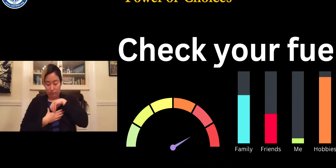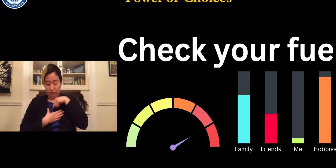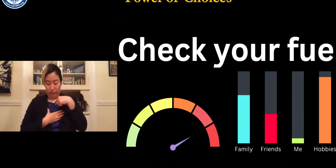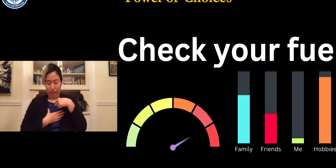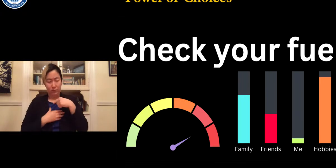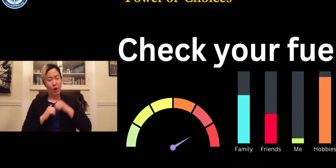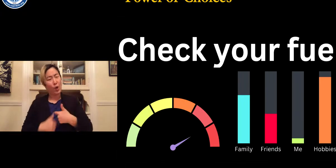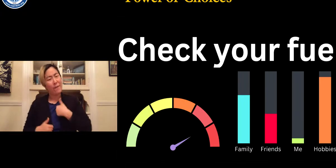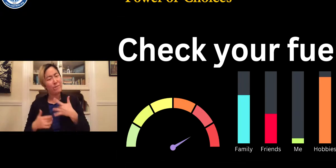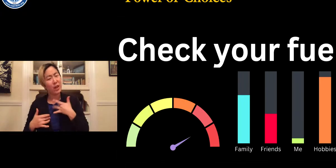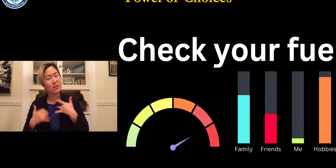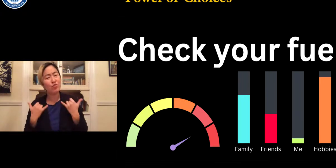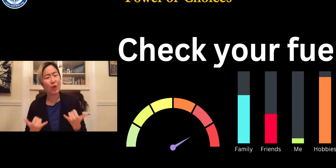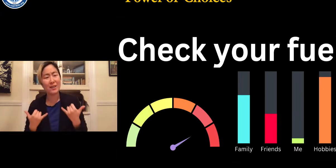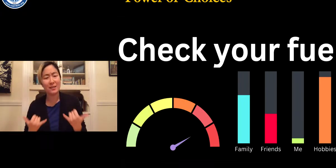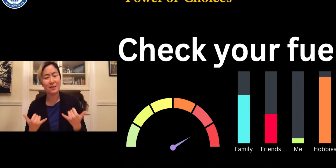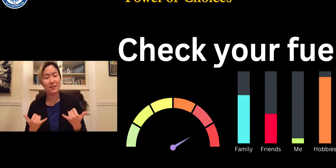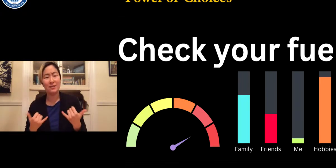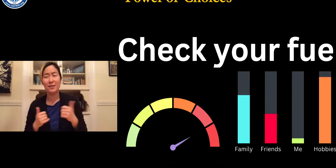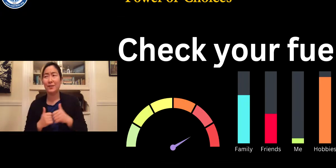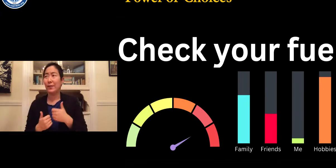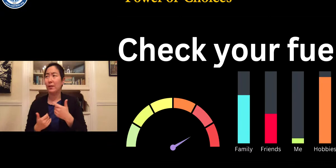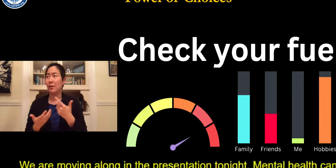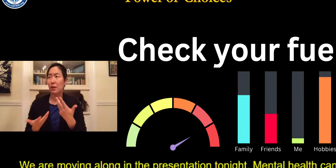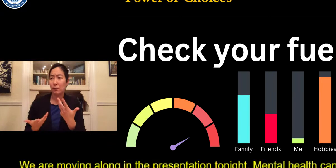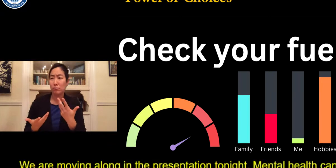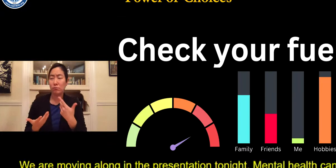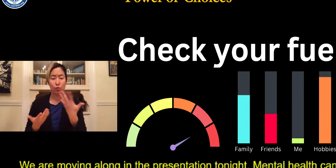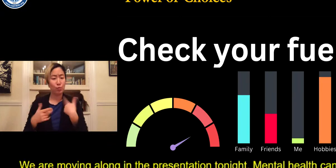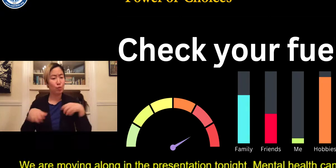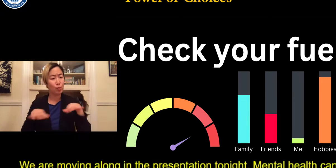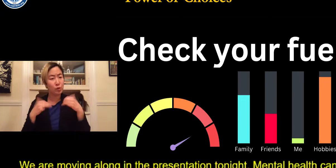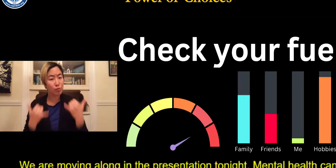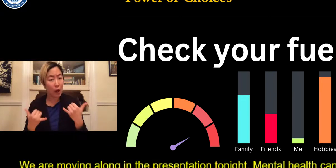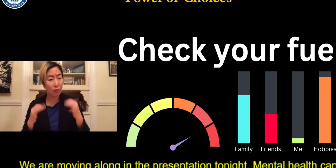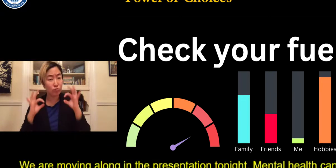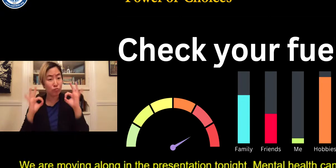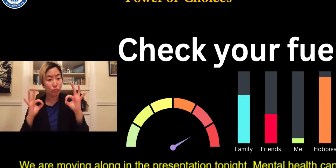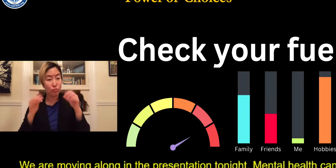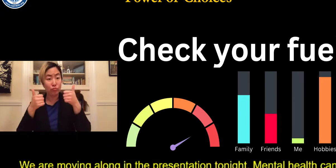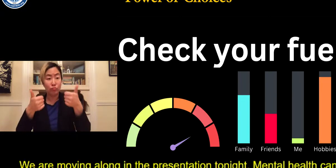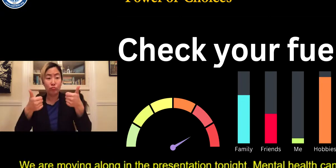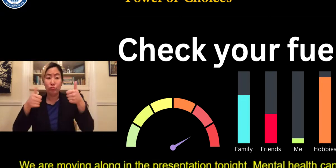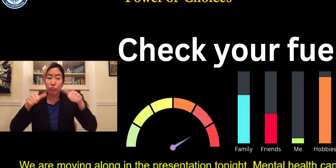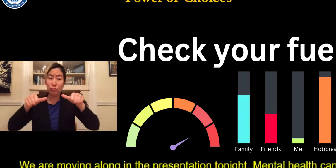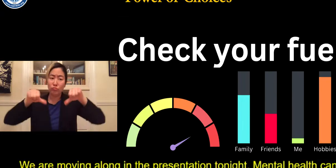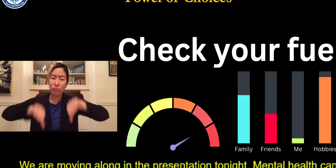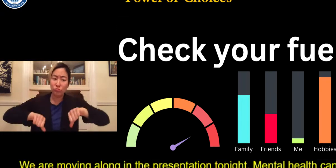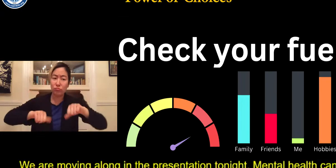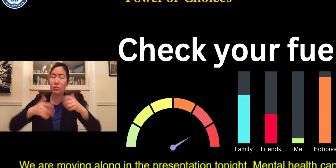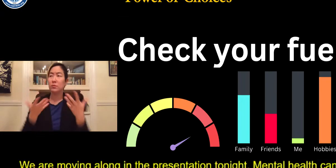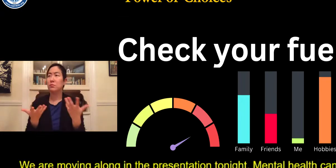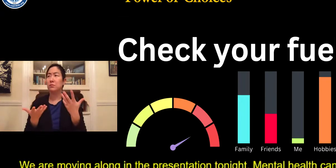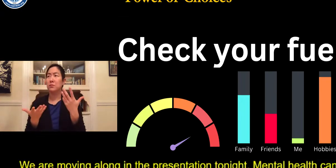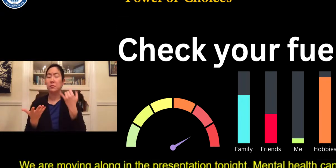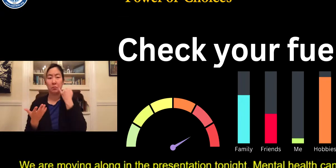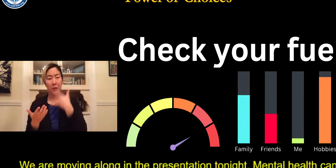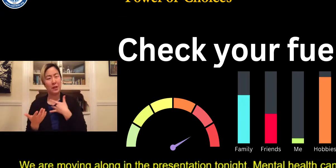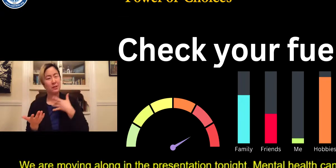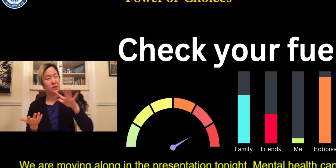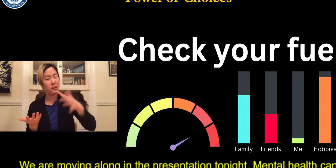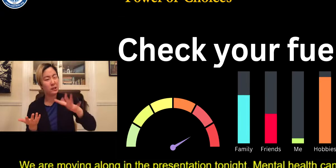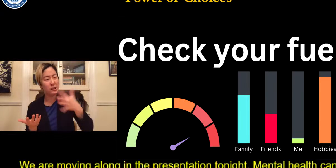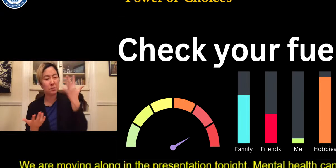to be checked. We need to gauge ourselves internally. You need to check with yourself how you feel right now, how you're